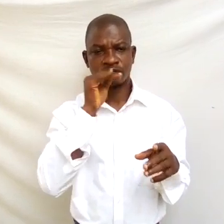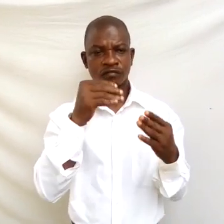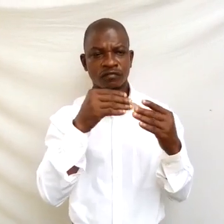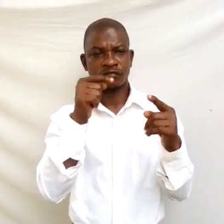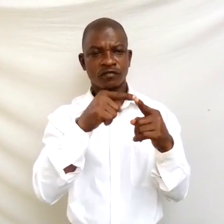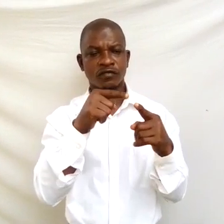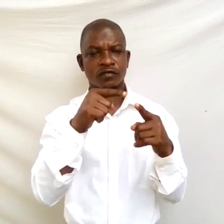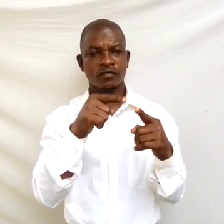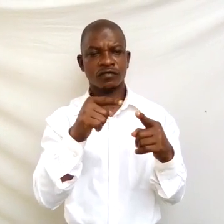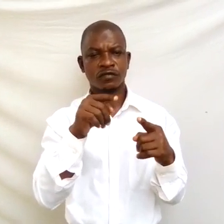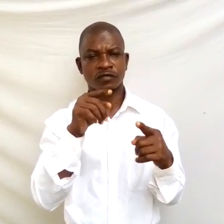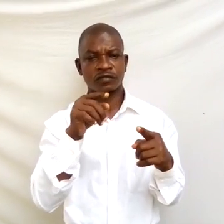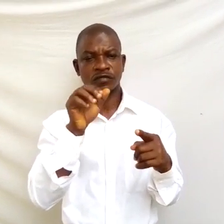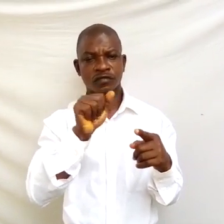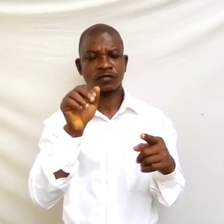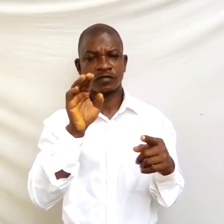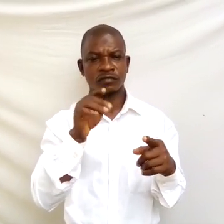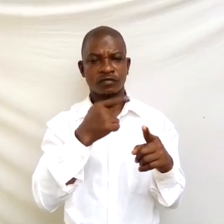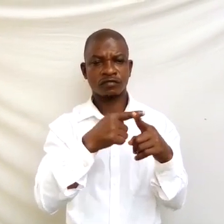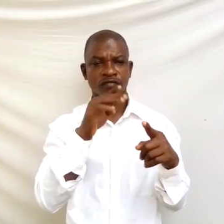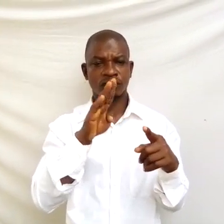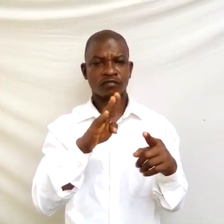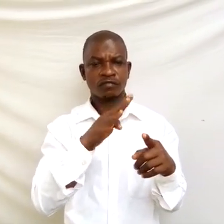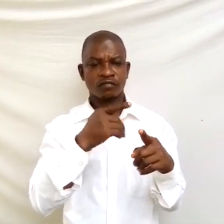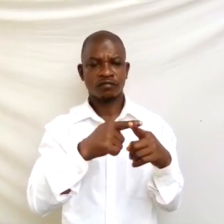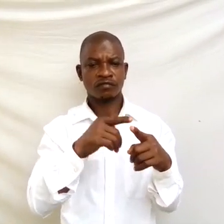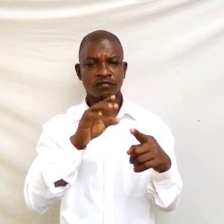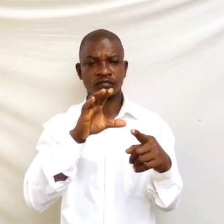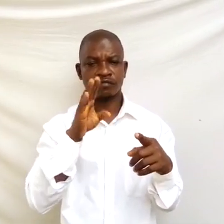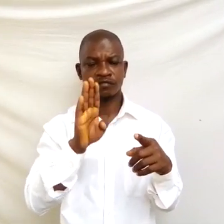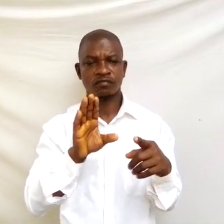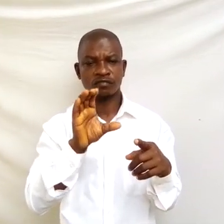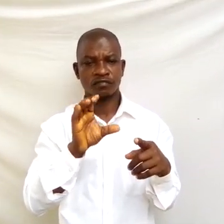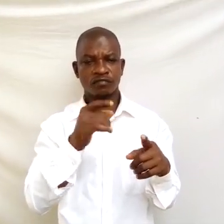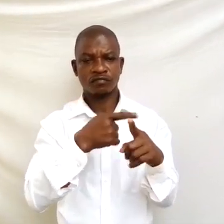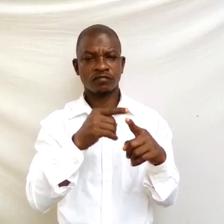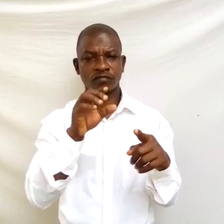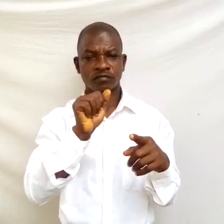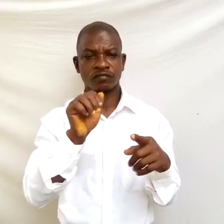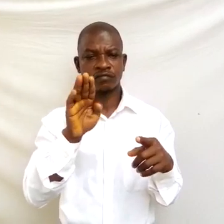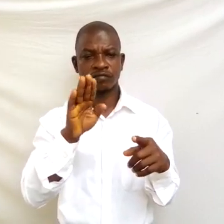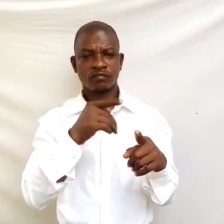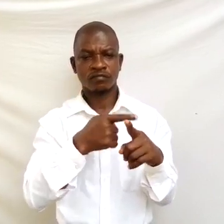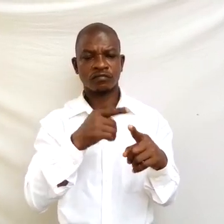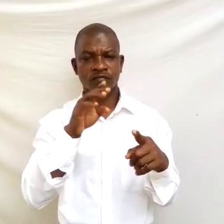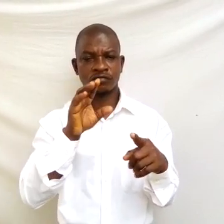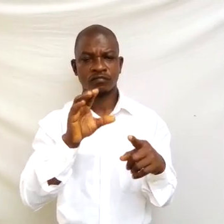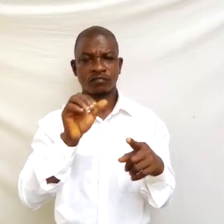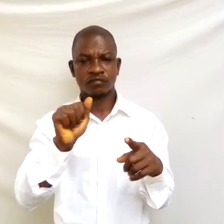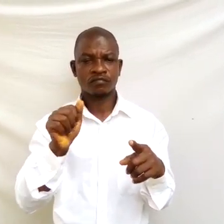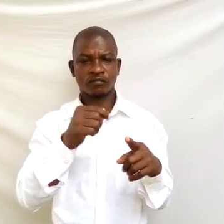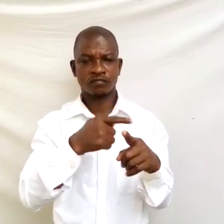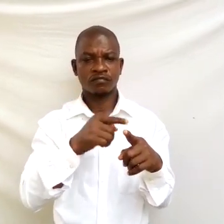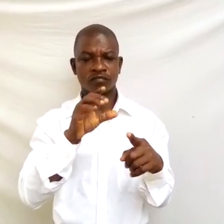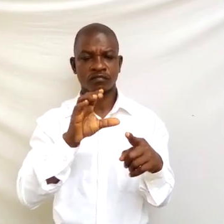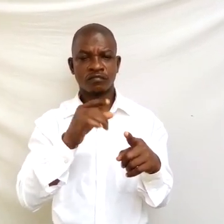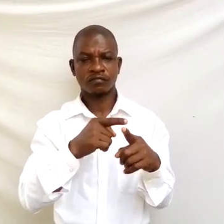to A plus B plus C plus AB plus AC plus